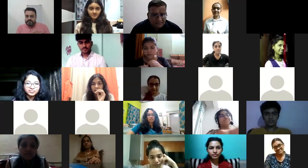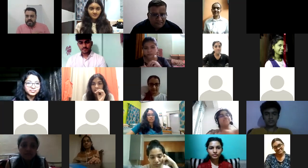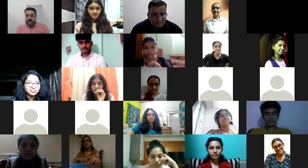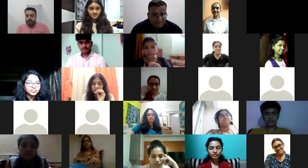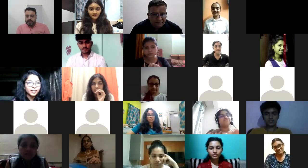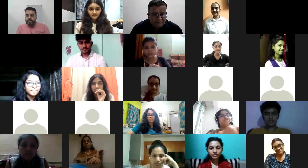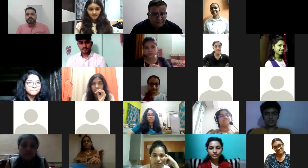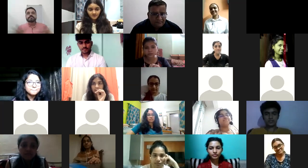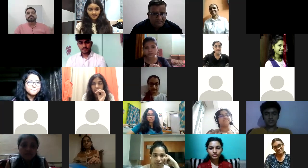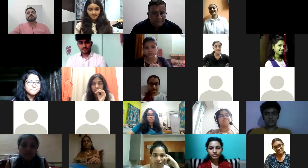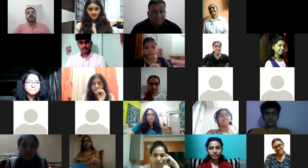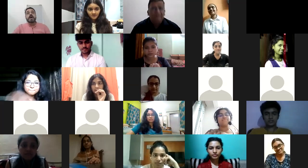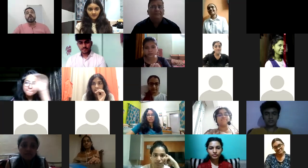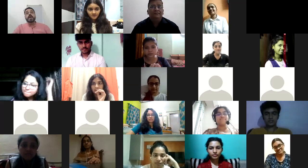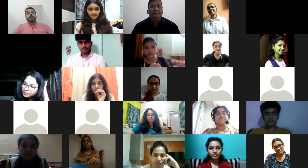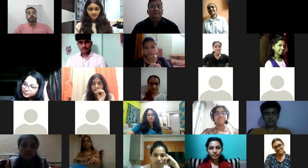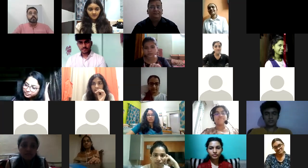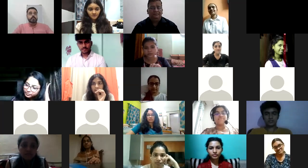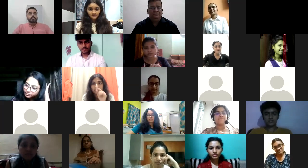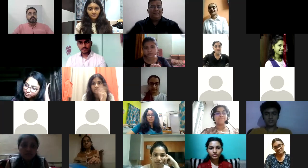How are you? How are you?